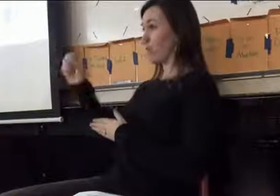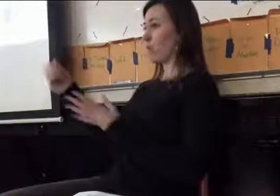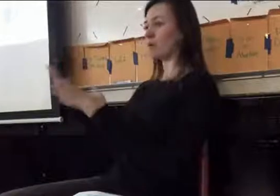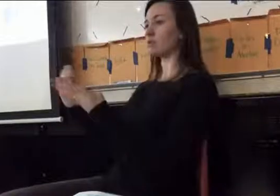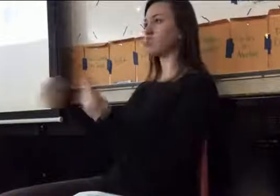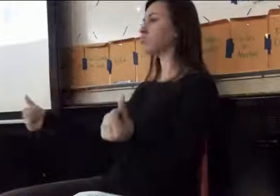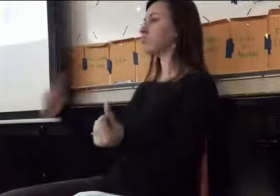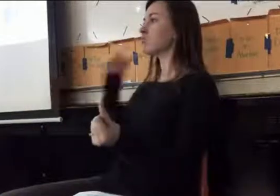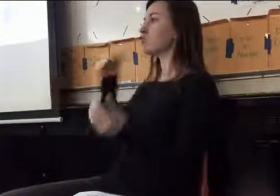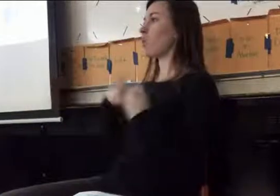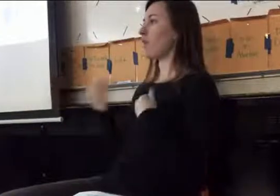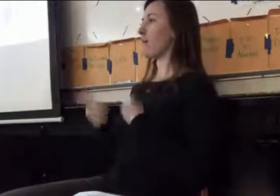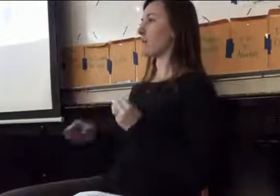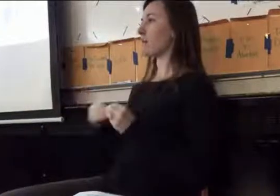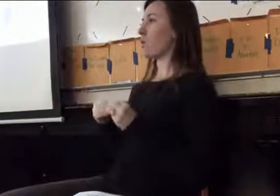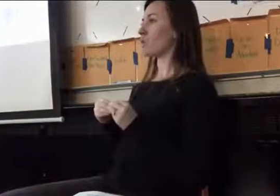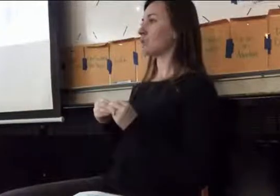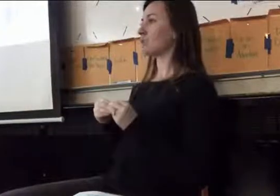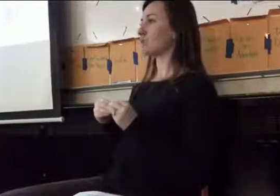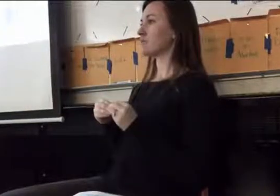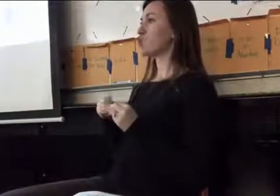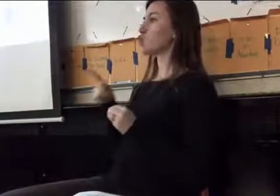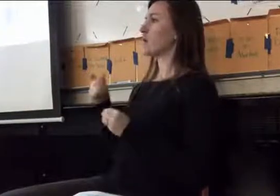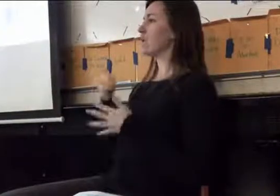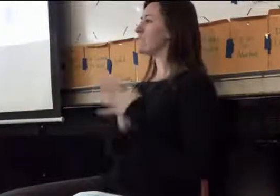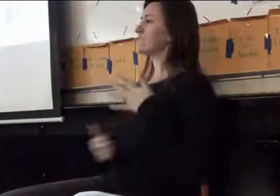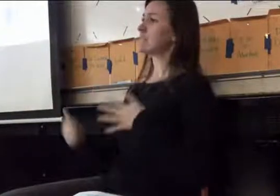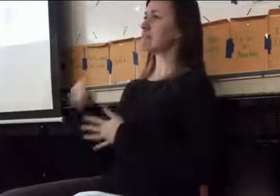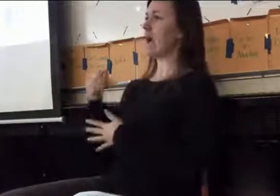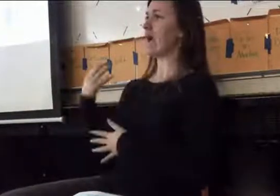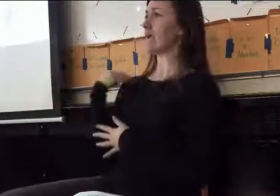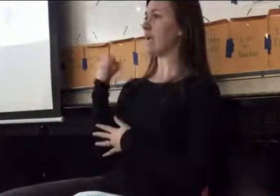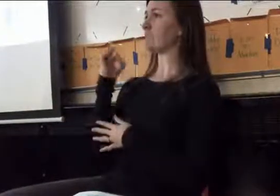of these are those captain of industry kind of things. Next